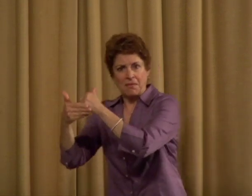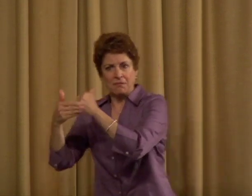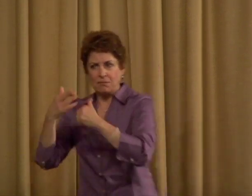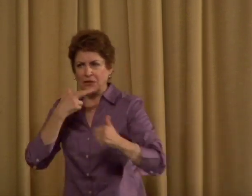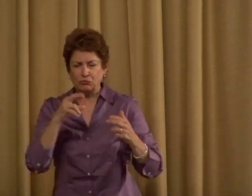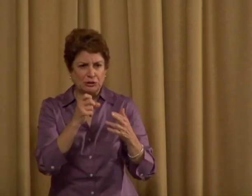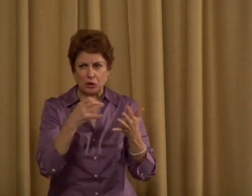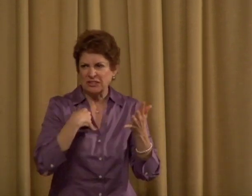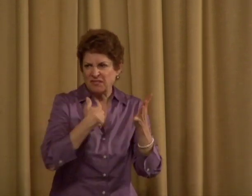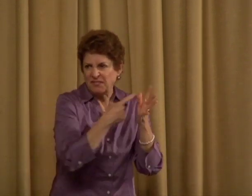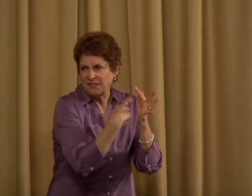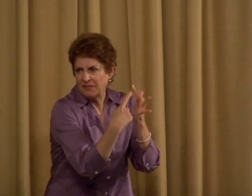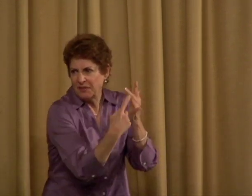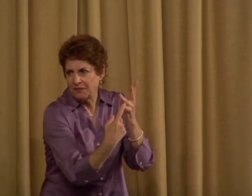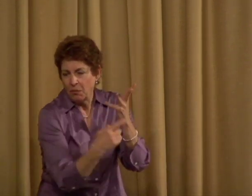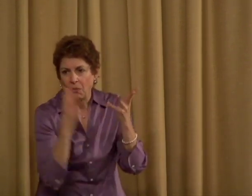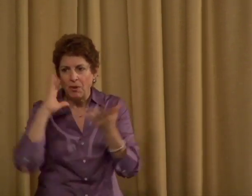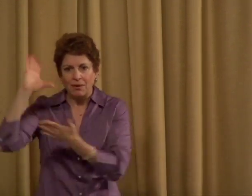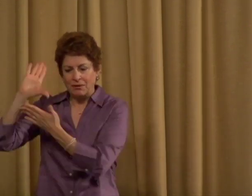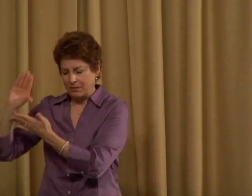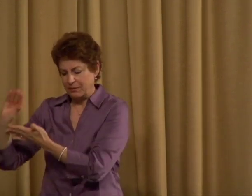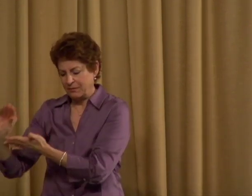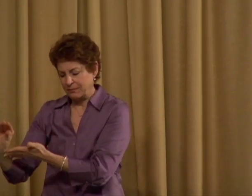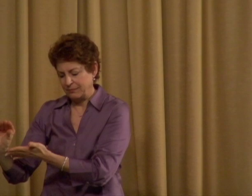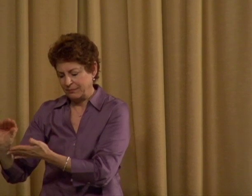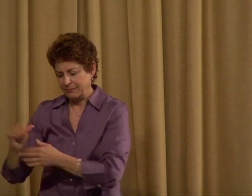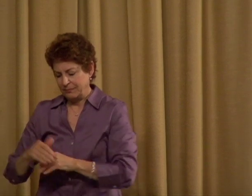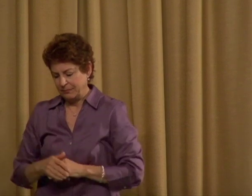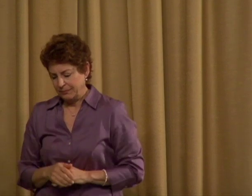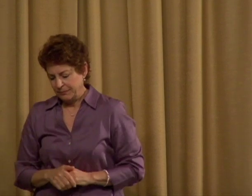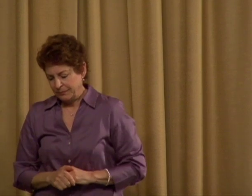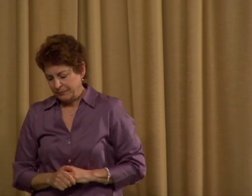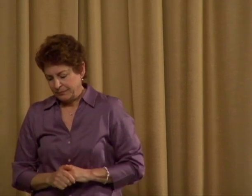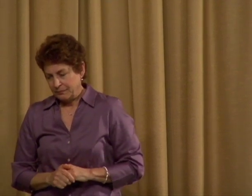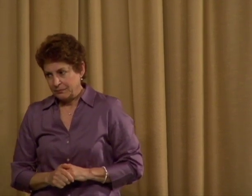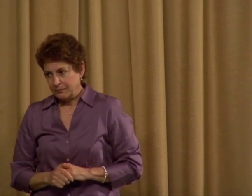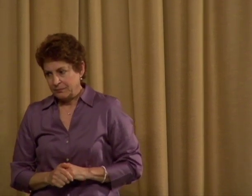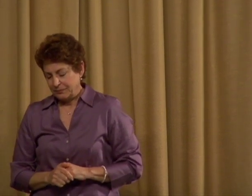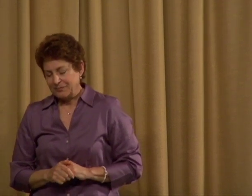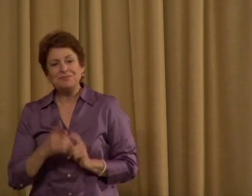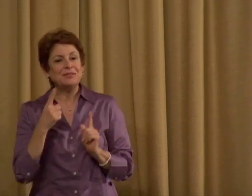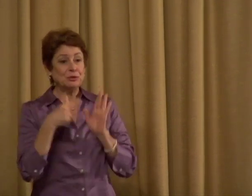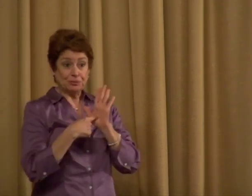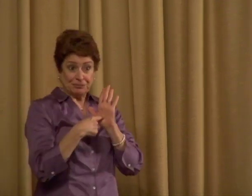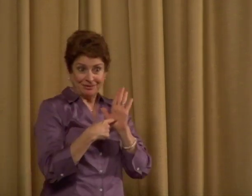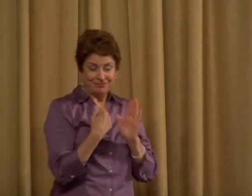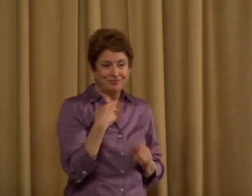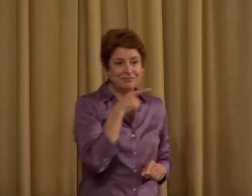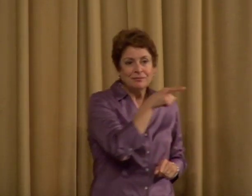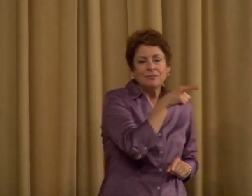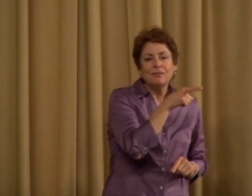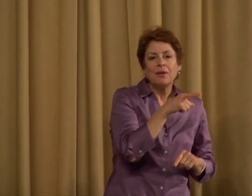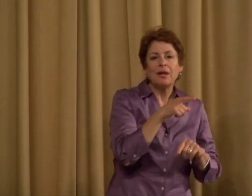though the counselors were saying, well, we have all these other resources, it ended up not being fair. Here's an